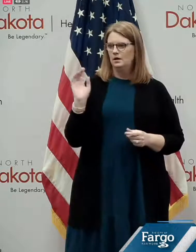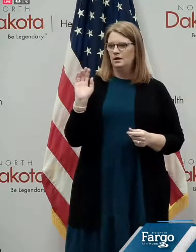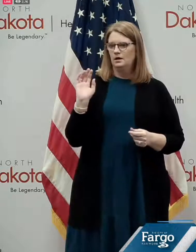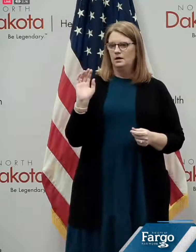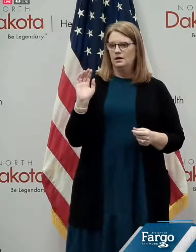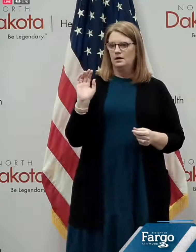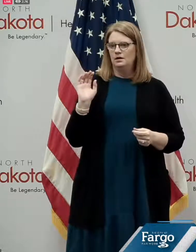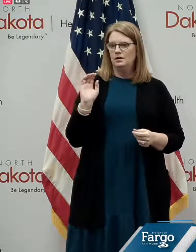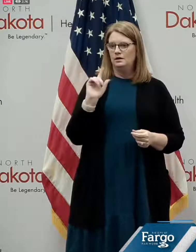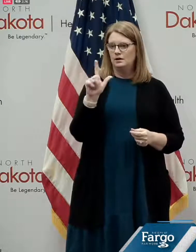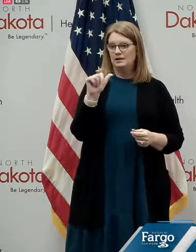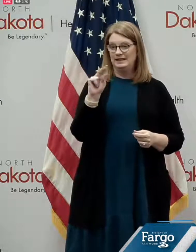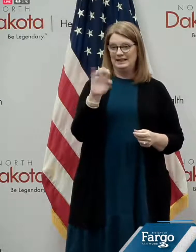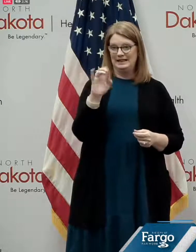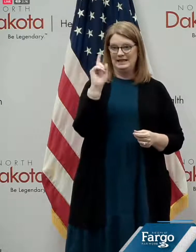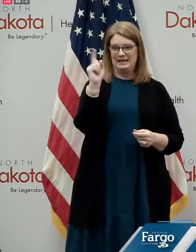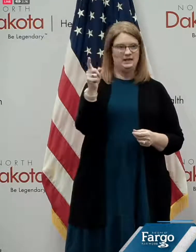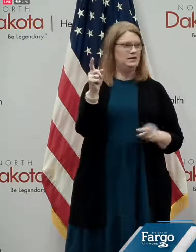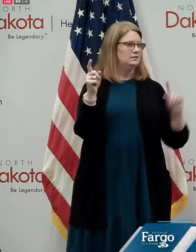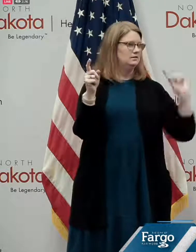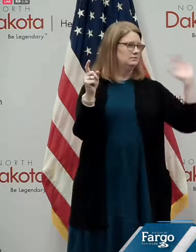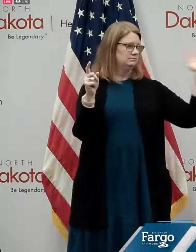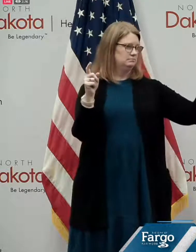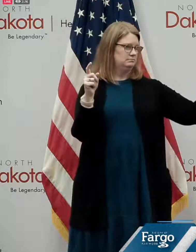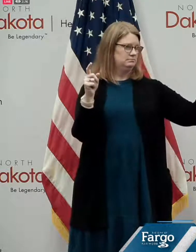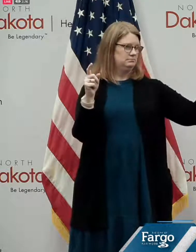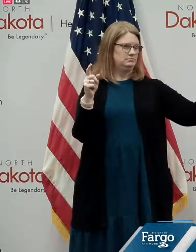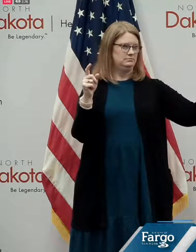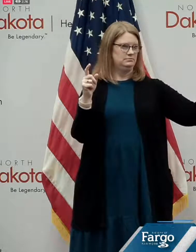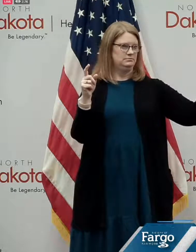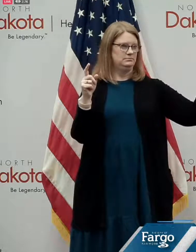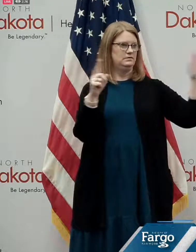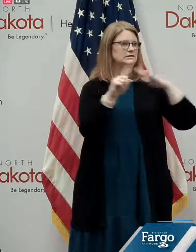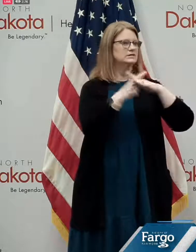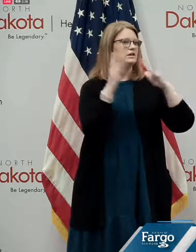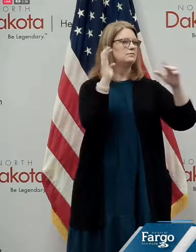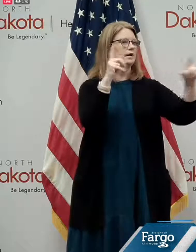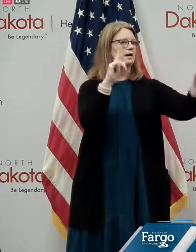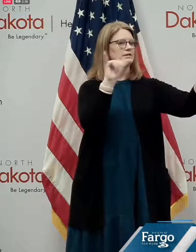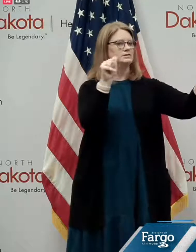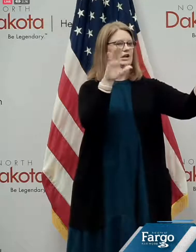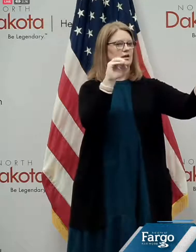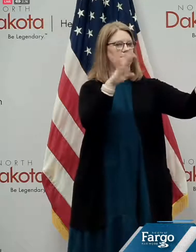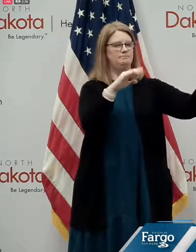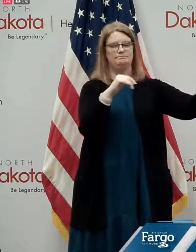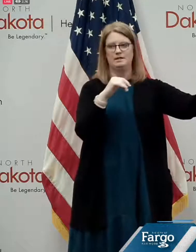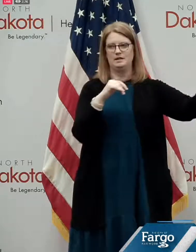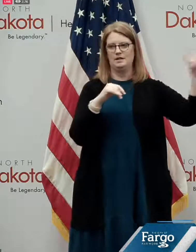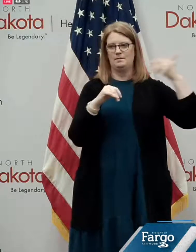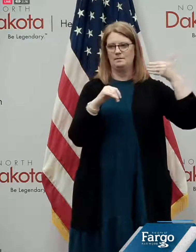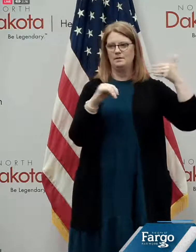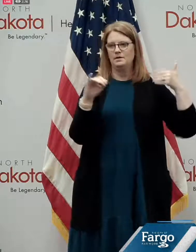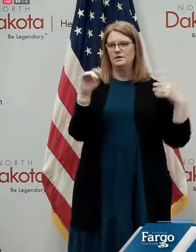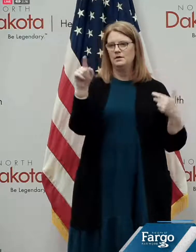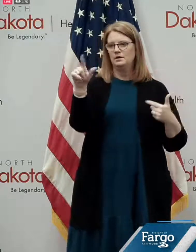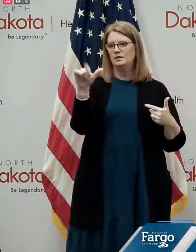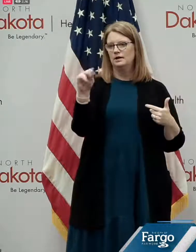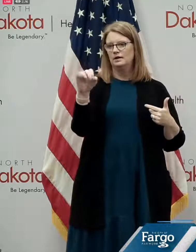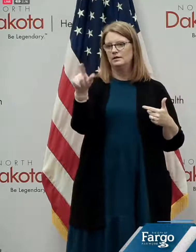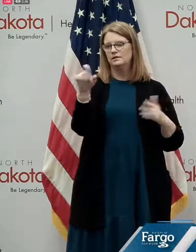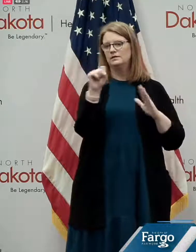go to Lane, and then we'll go to the left side of the room. And I'm going to start in the back. We'll go Jacob and work our way up. The